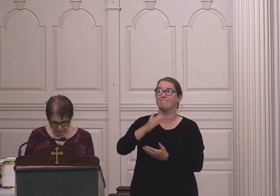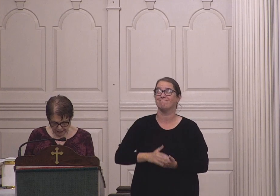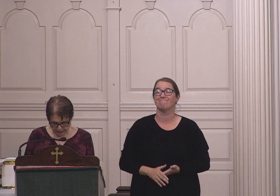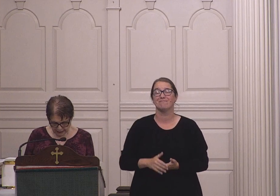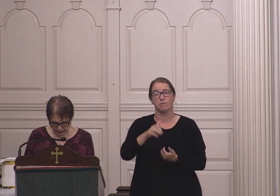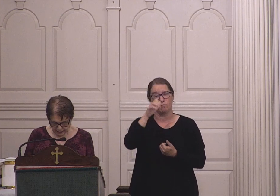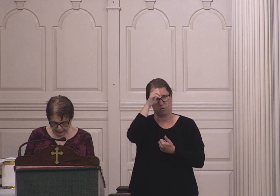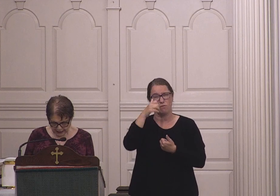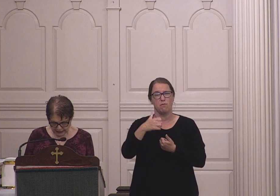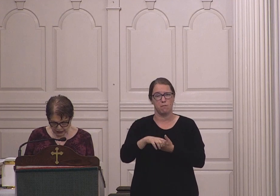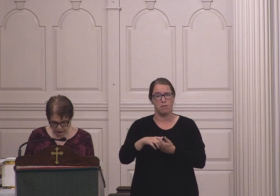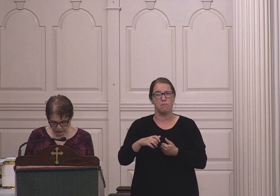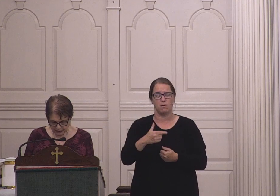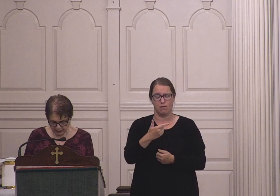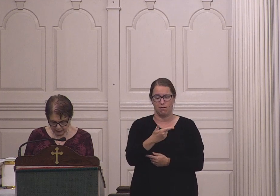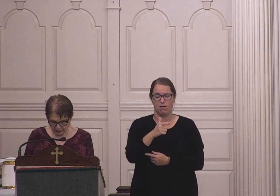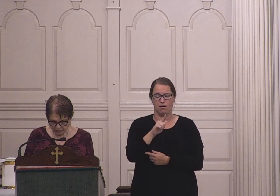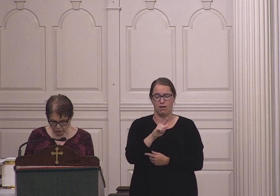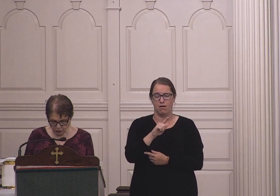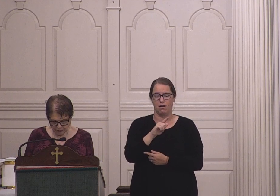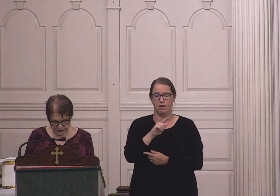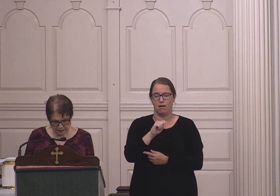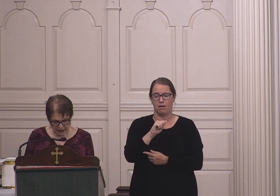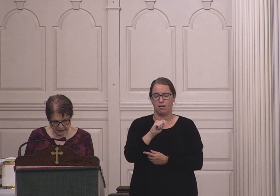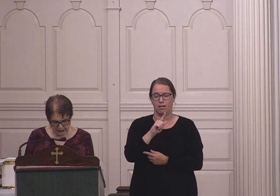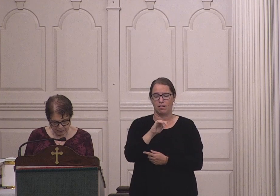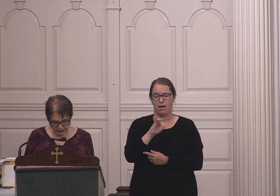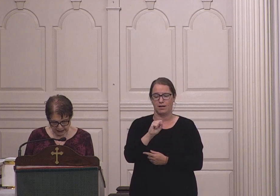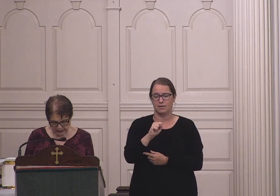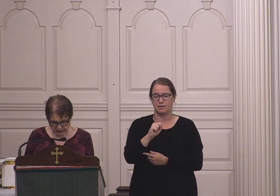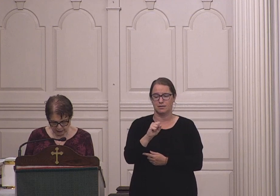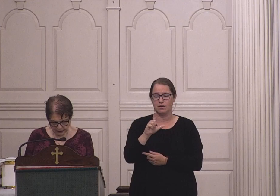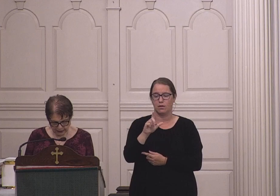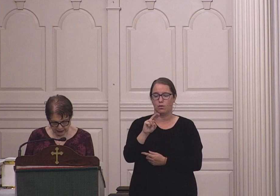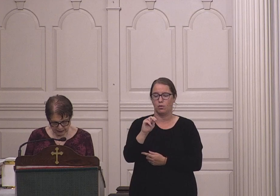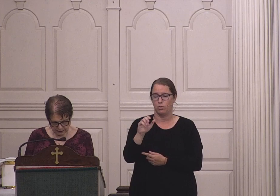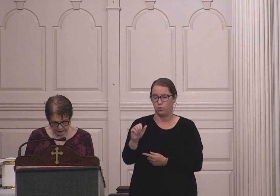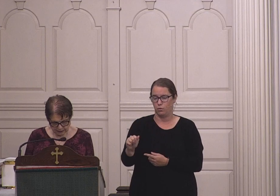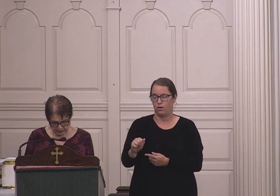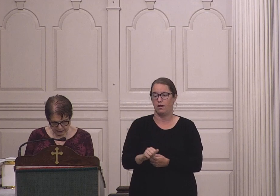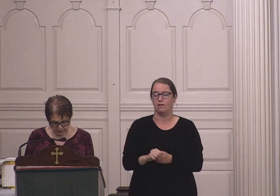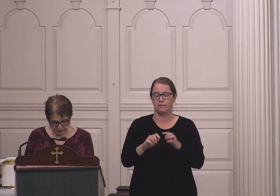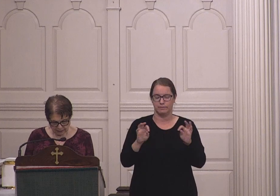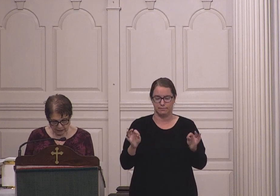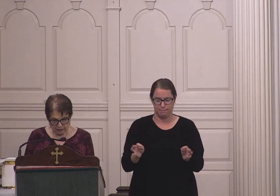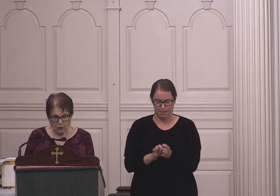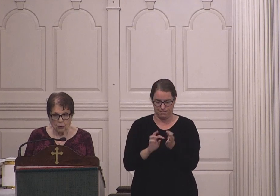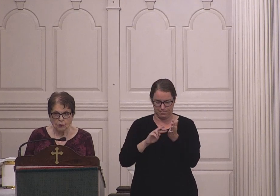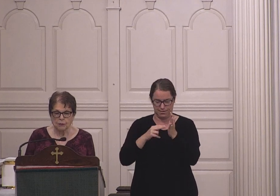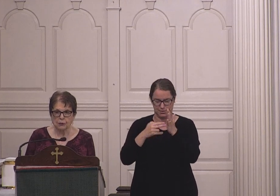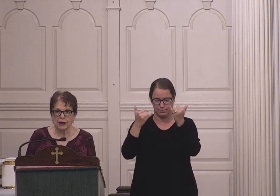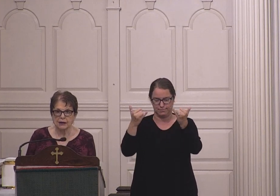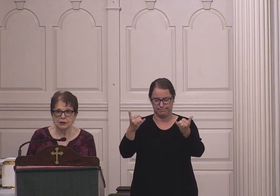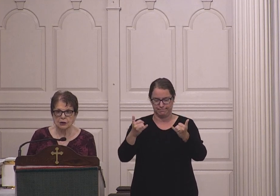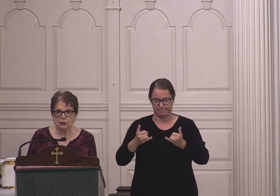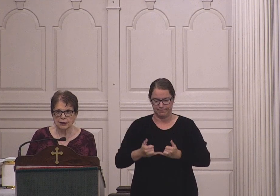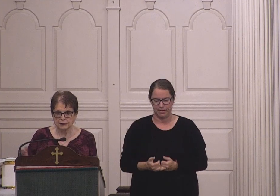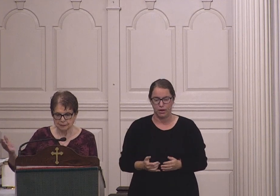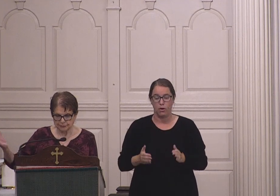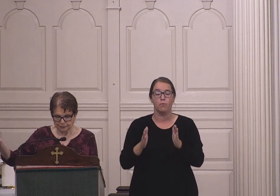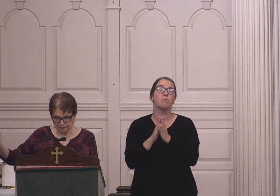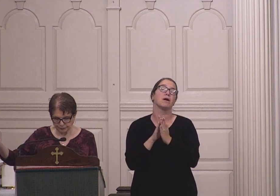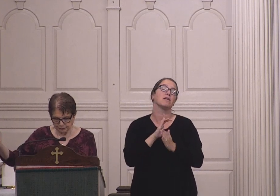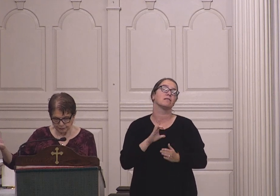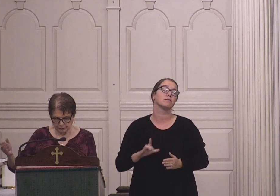We remember Gladys Luna, for whom this Mass is being celebrated. We pray to the